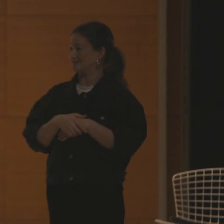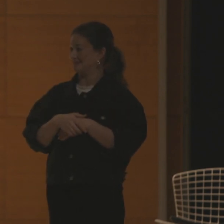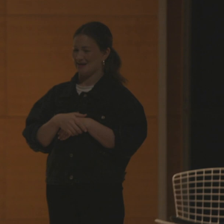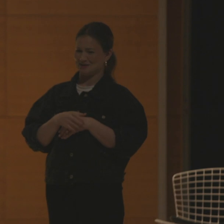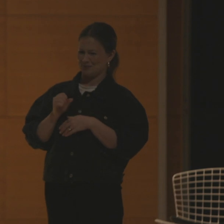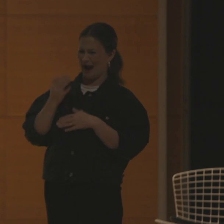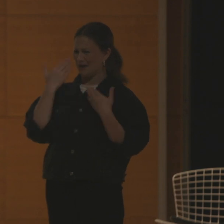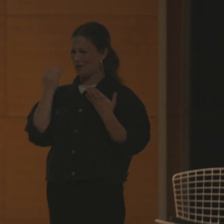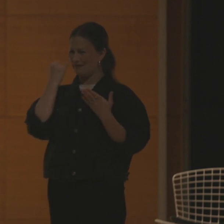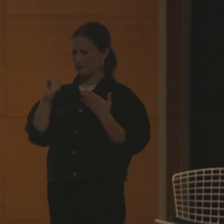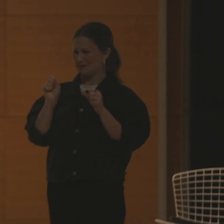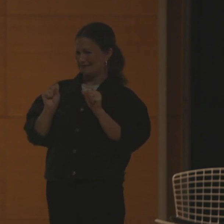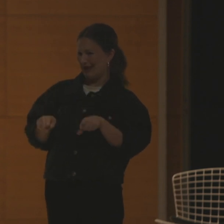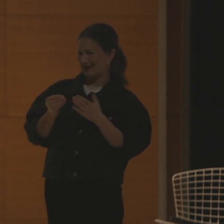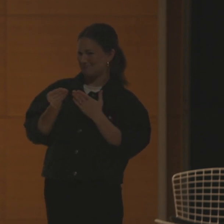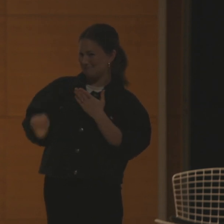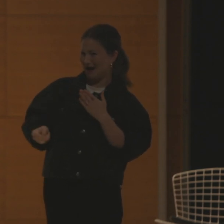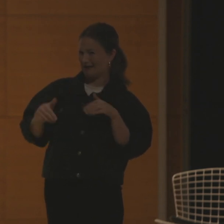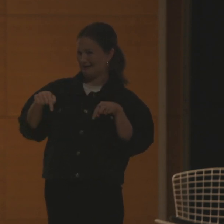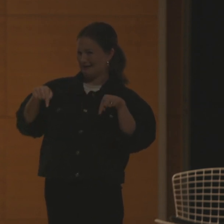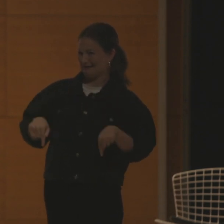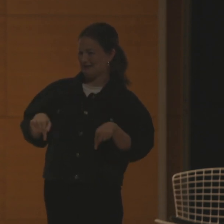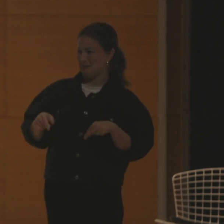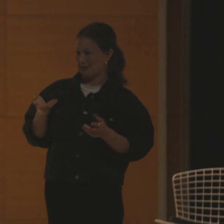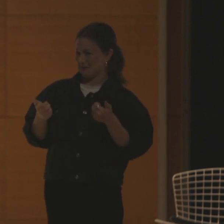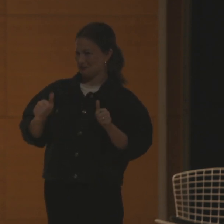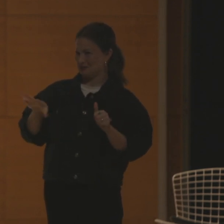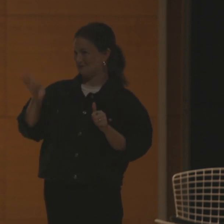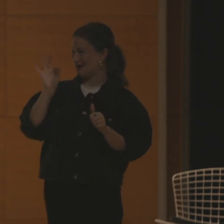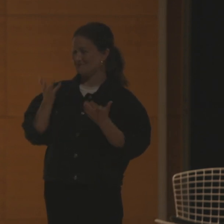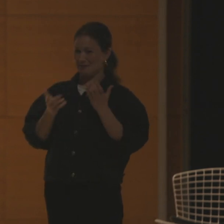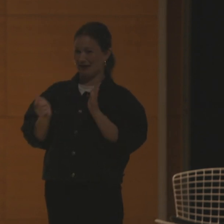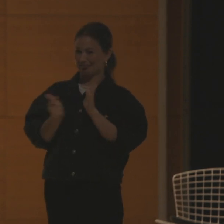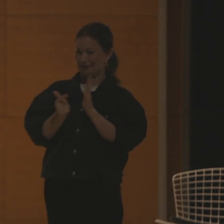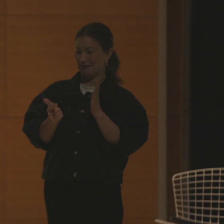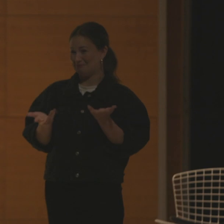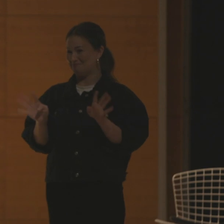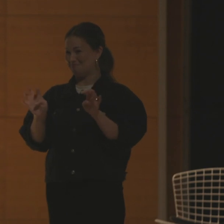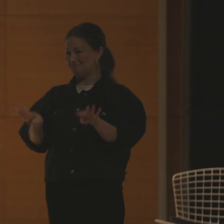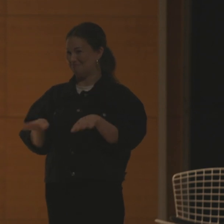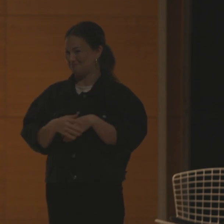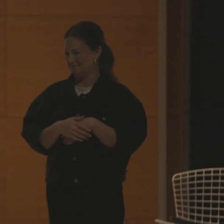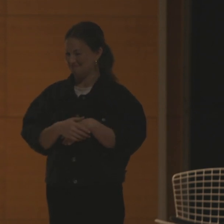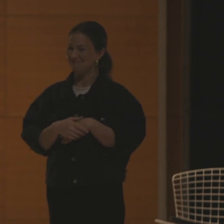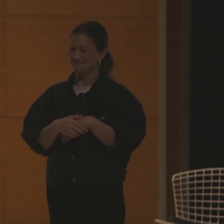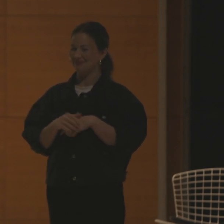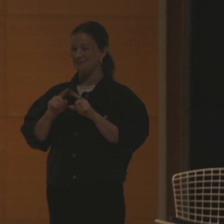I don't know if you can buy it after this event, but you should try and find it. And that might be illegal, but just do it. Okay, here's Kristen.